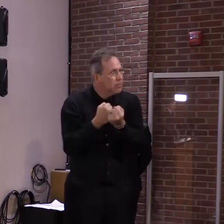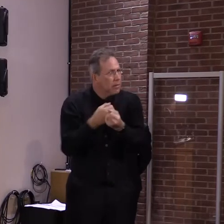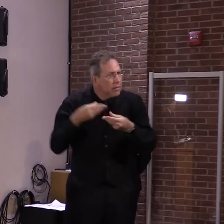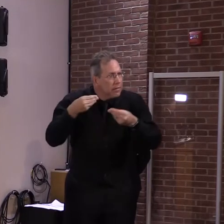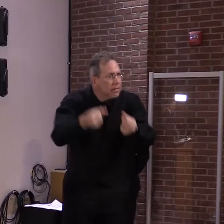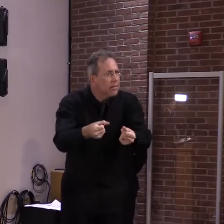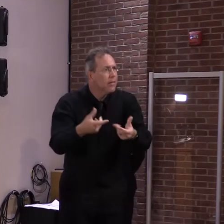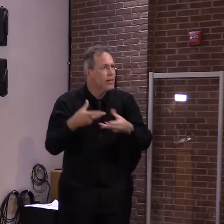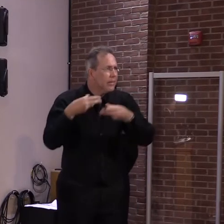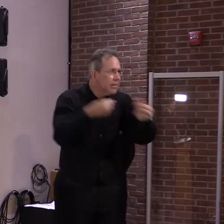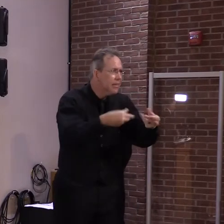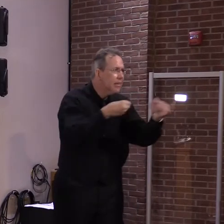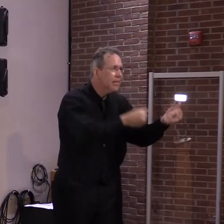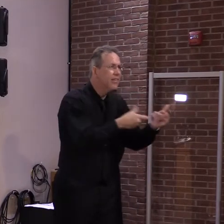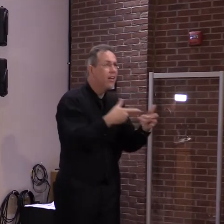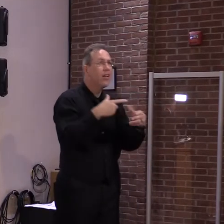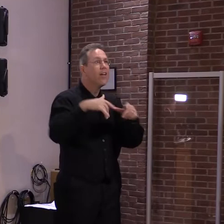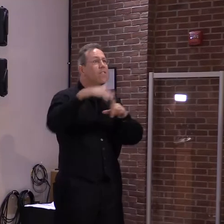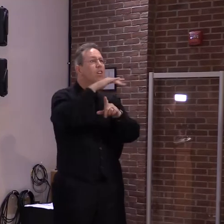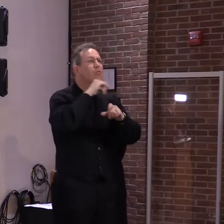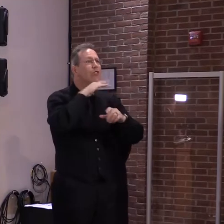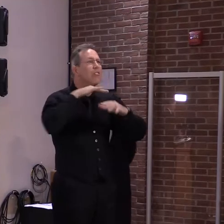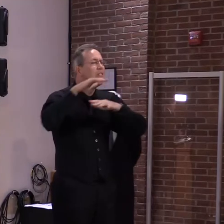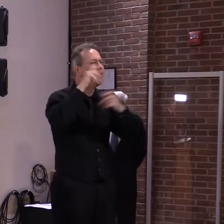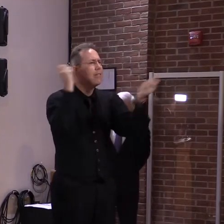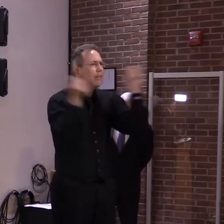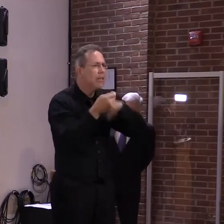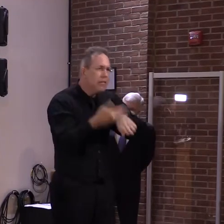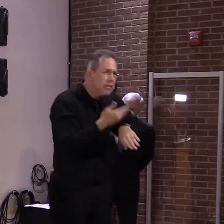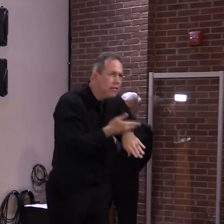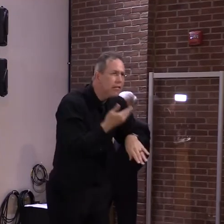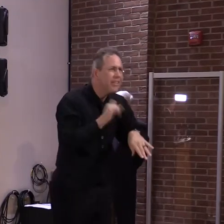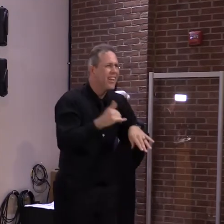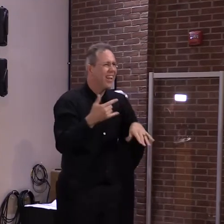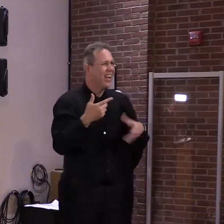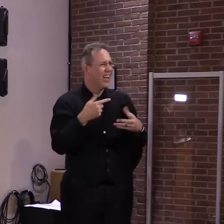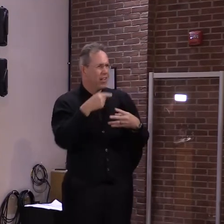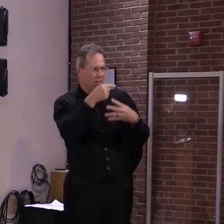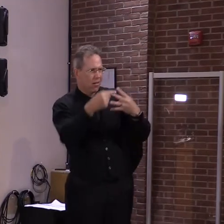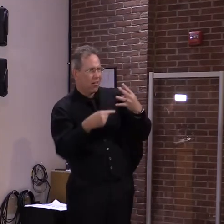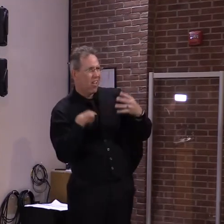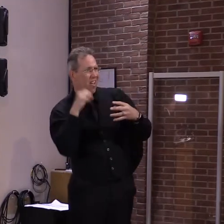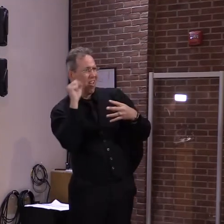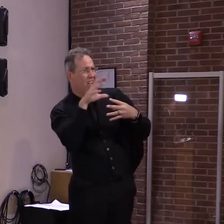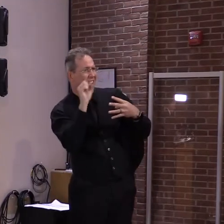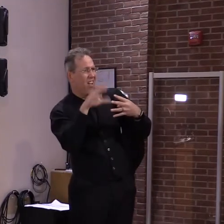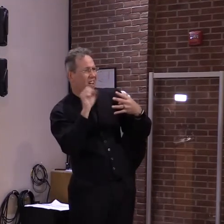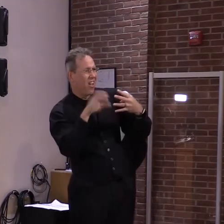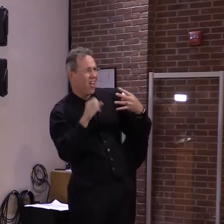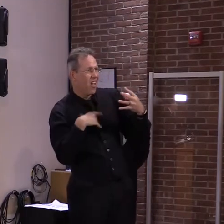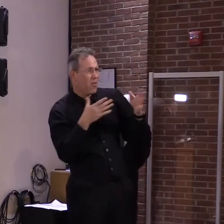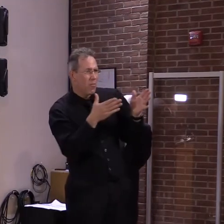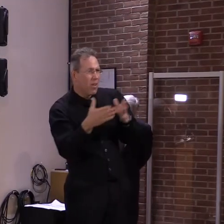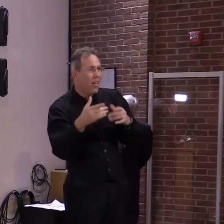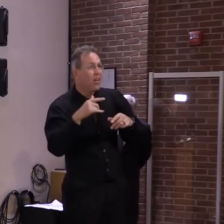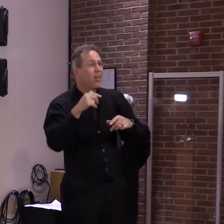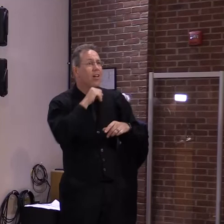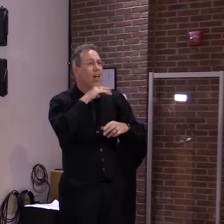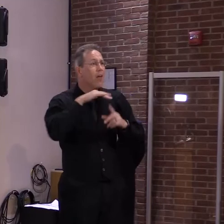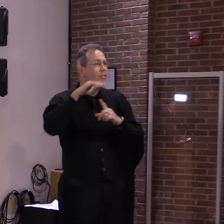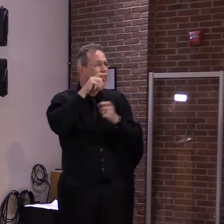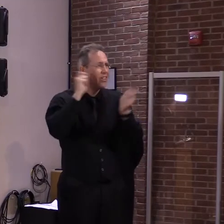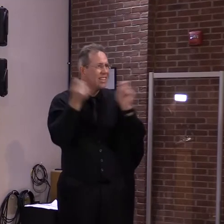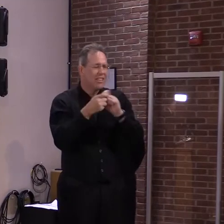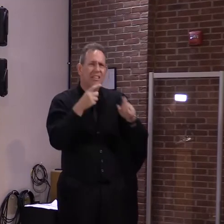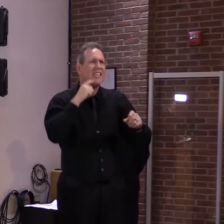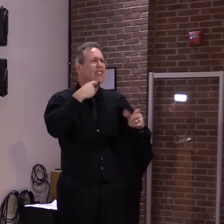mitigation initiatives. We've heard a lot. I believe climate change is real and something that we need to tackle. And here we